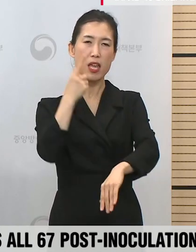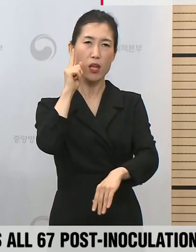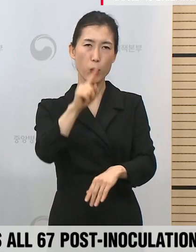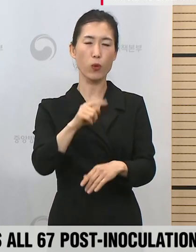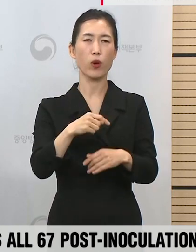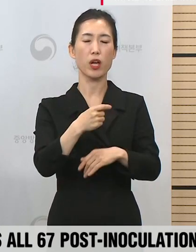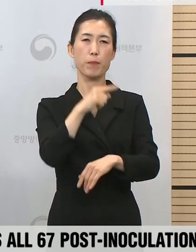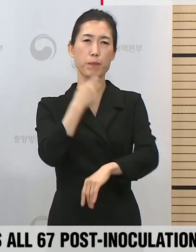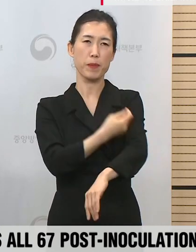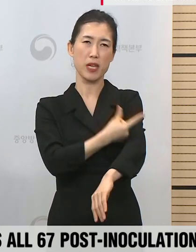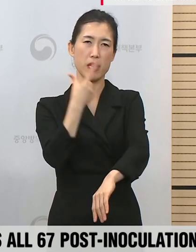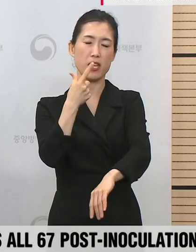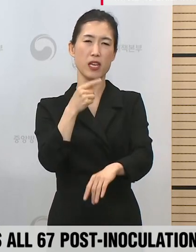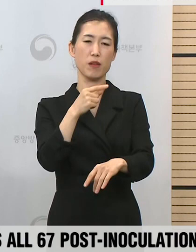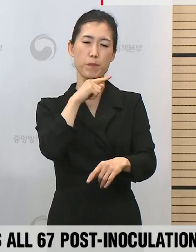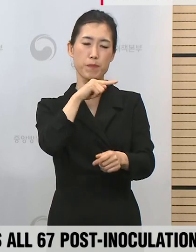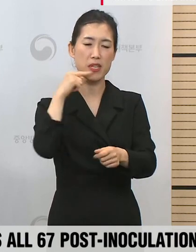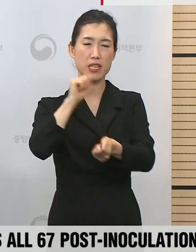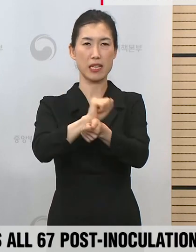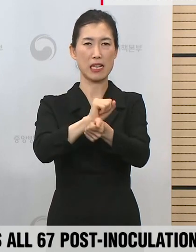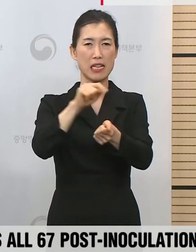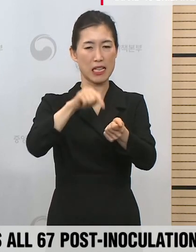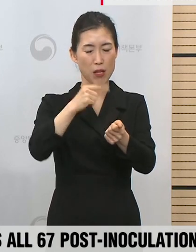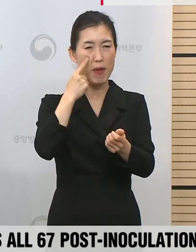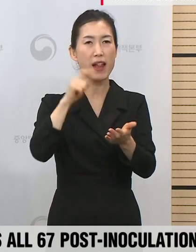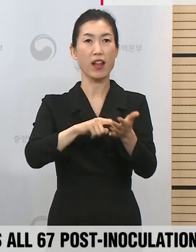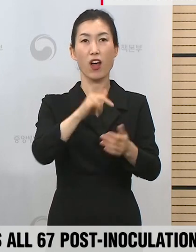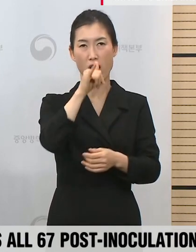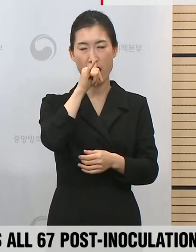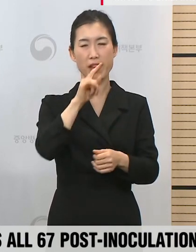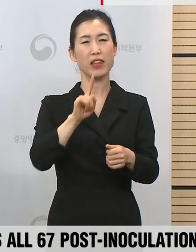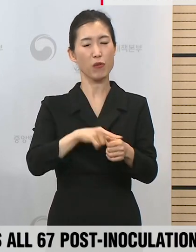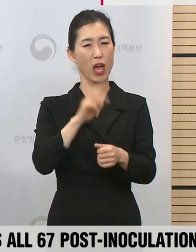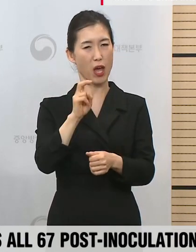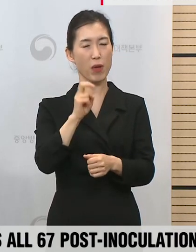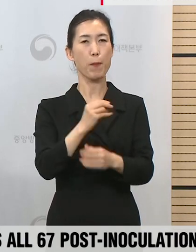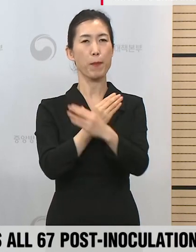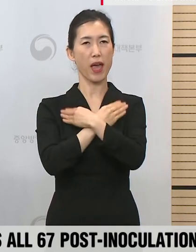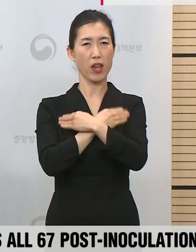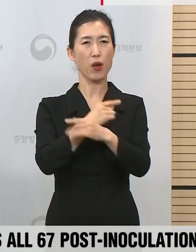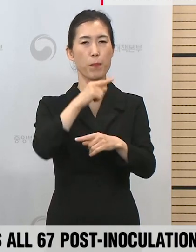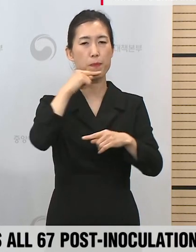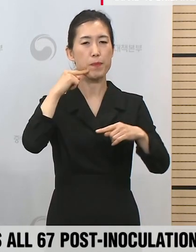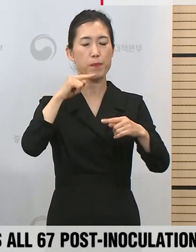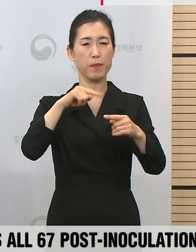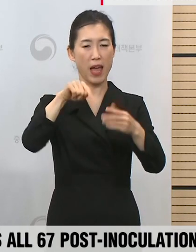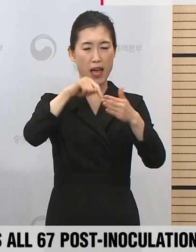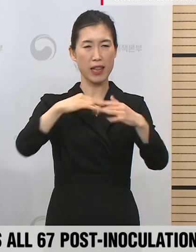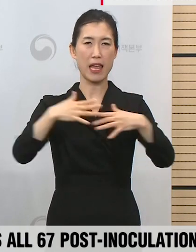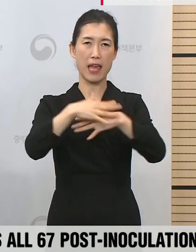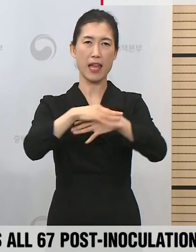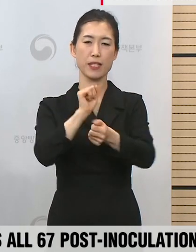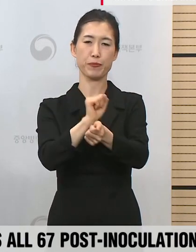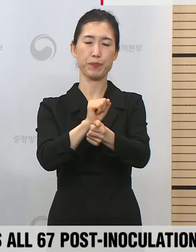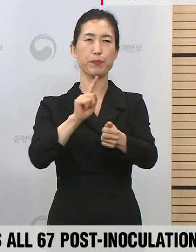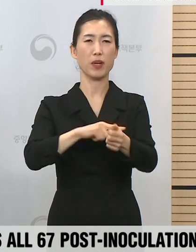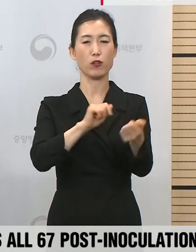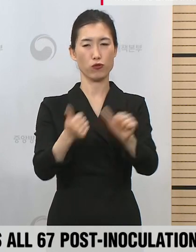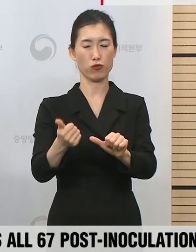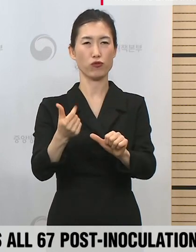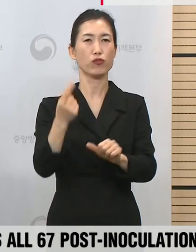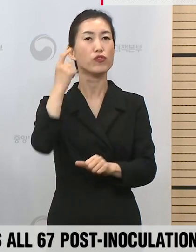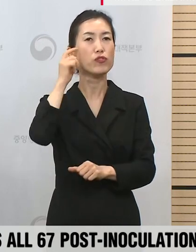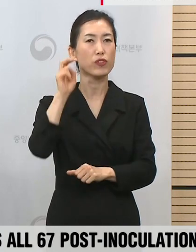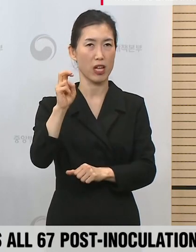we looked at the screening of the images, we have seen that there were pneumonia symptoms, and we believe that